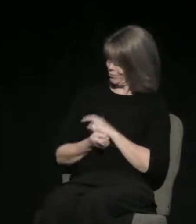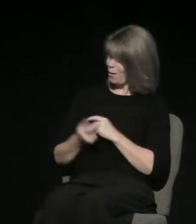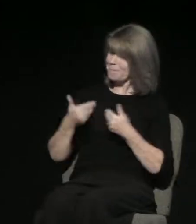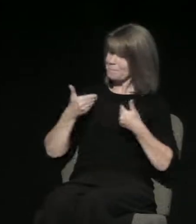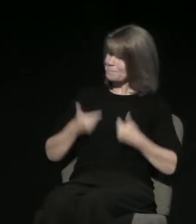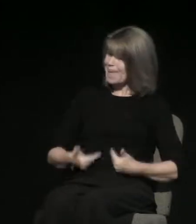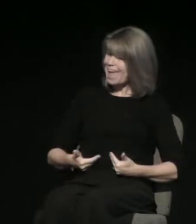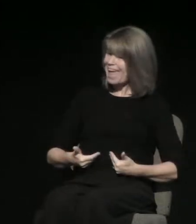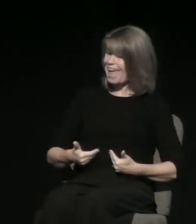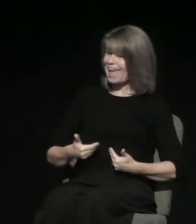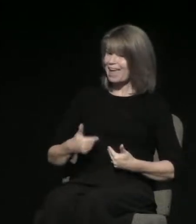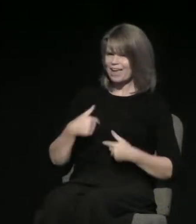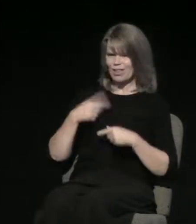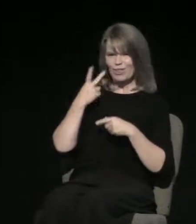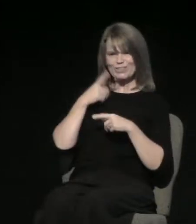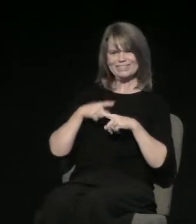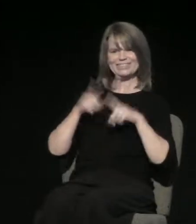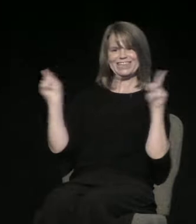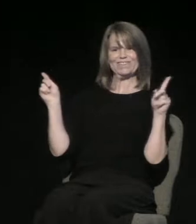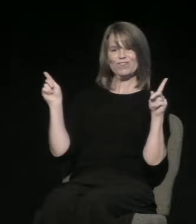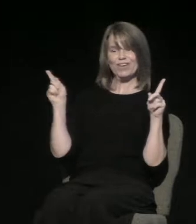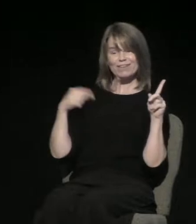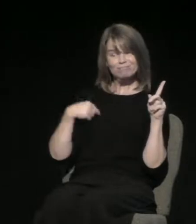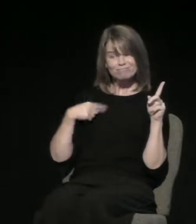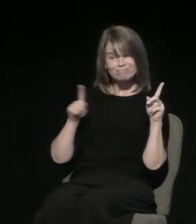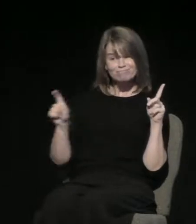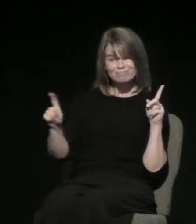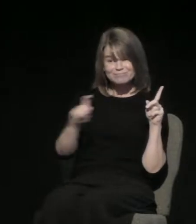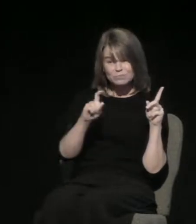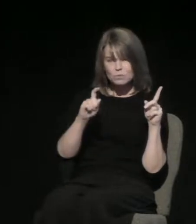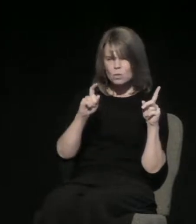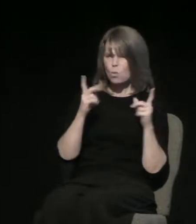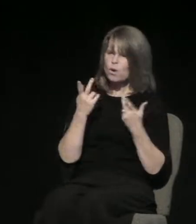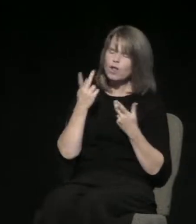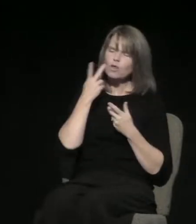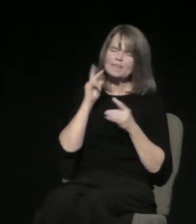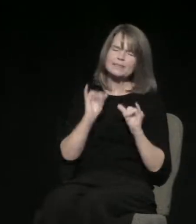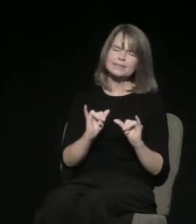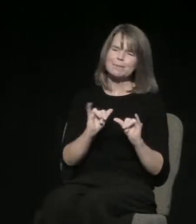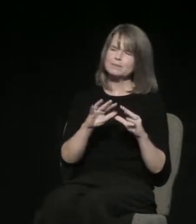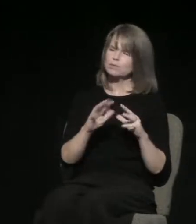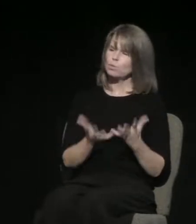power That has made us Different Or do they see Someone who's just Like everybody else